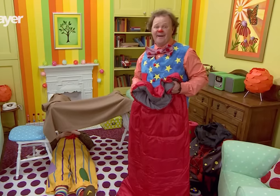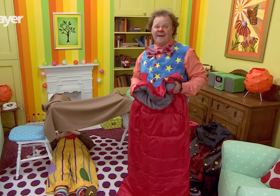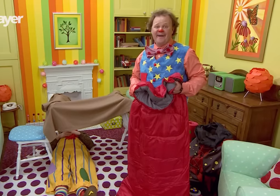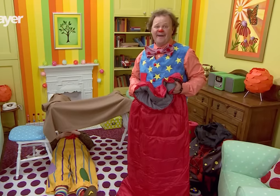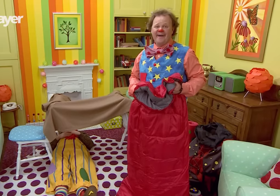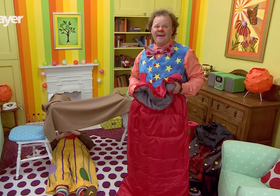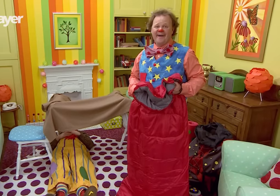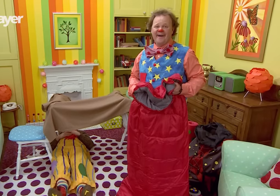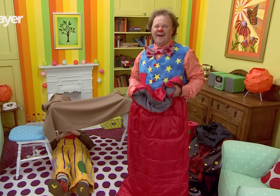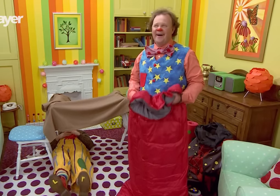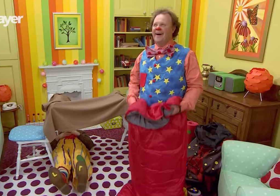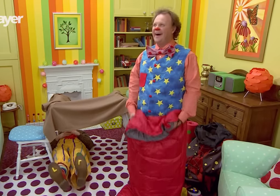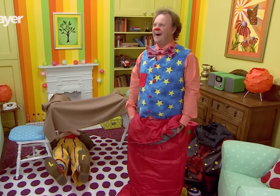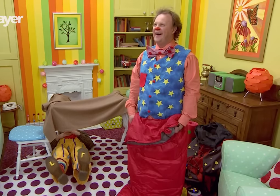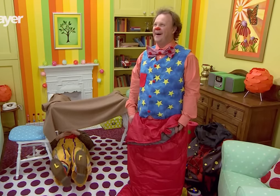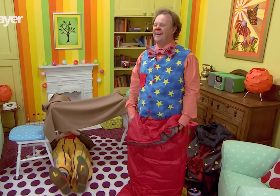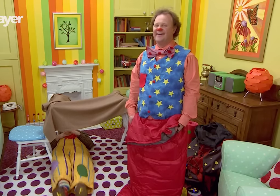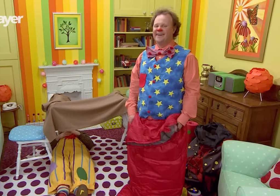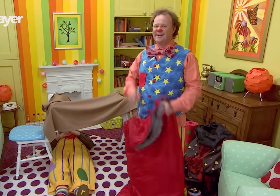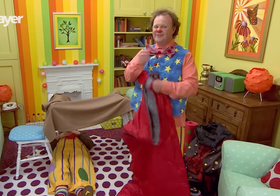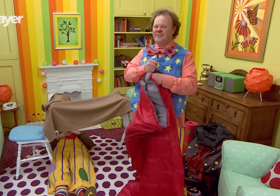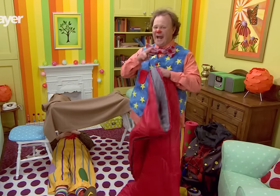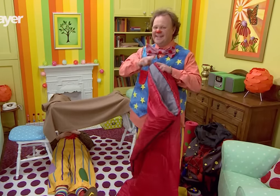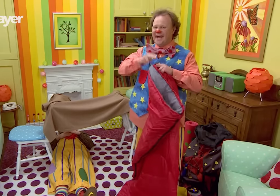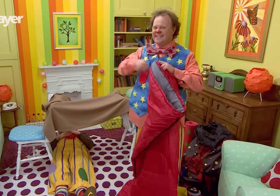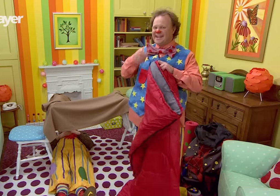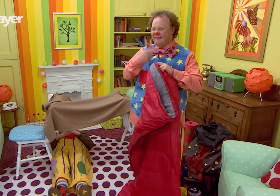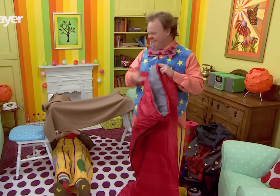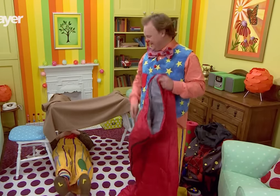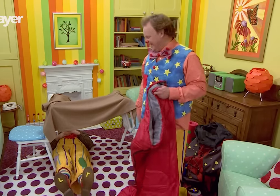Tumble. He's already asleep. Grandad Tumble.